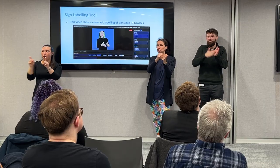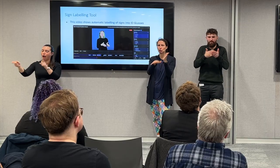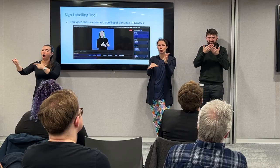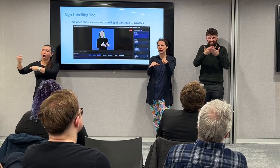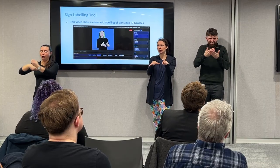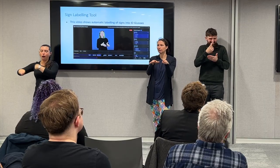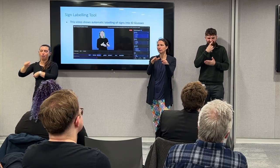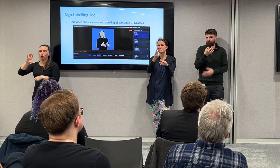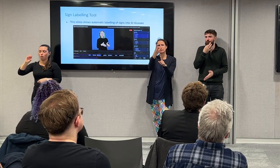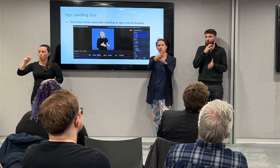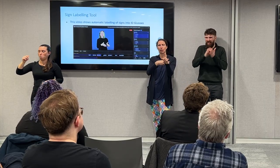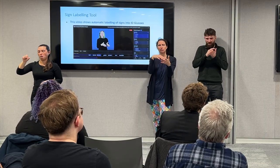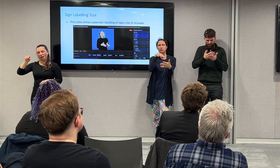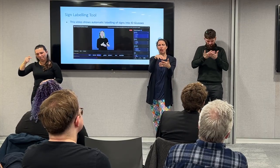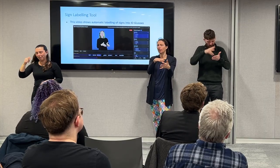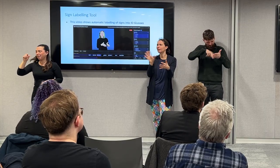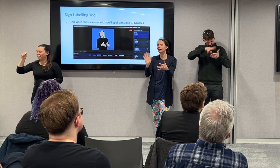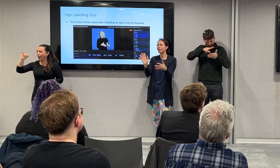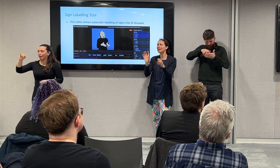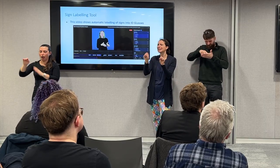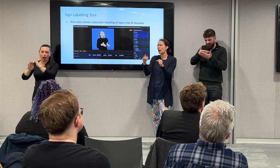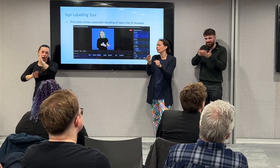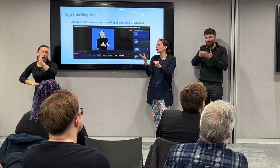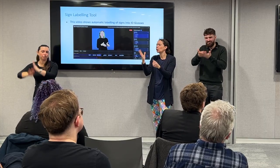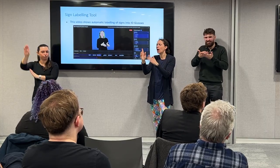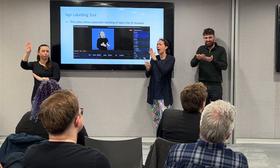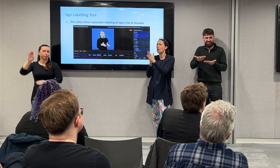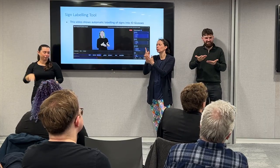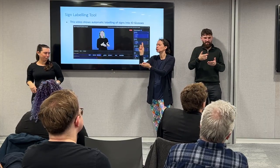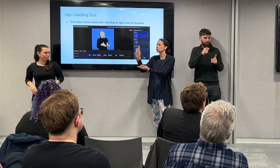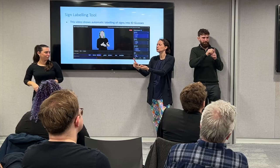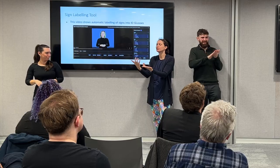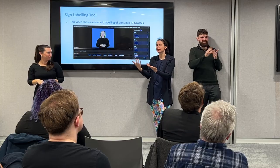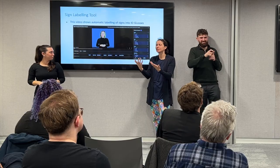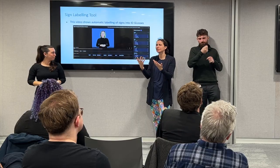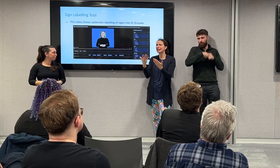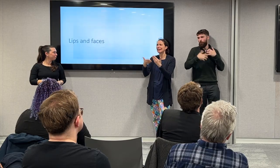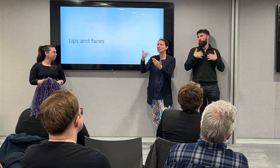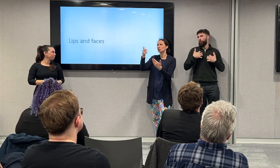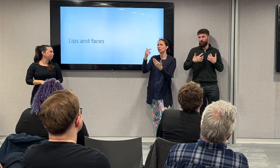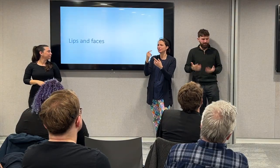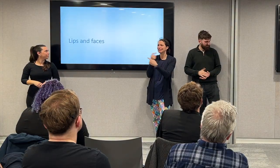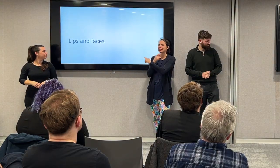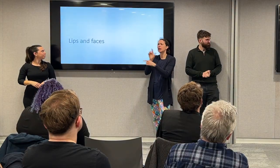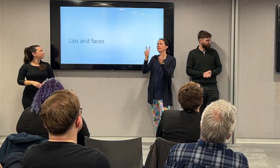for you in a couple of hours. And then the PhD, of course, can do something more interesting.